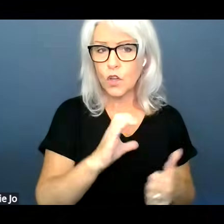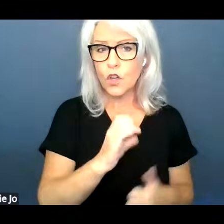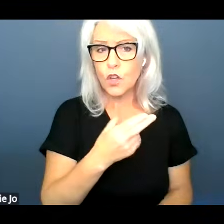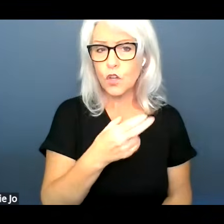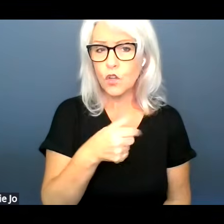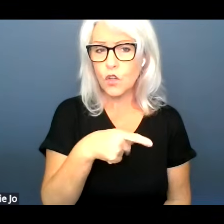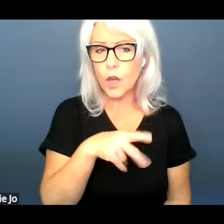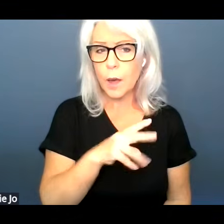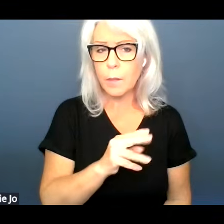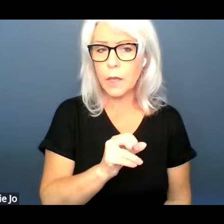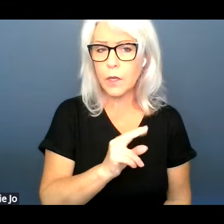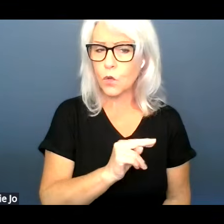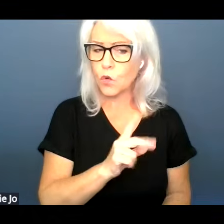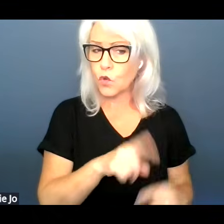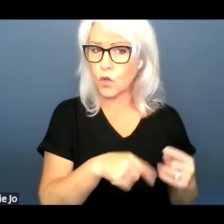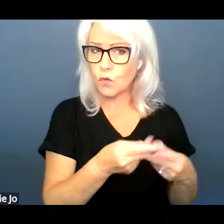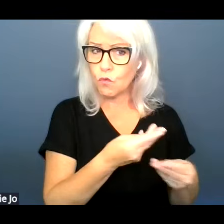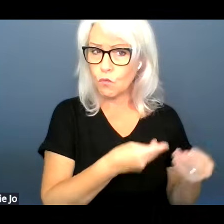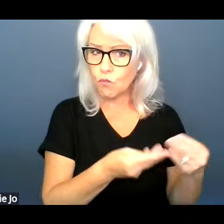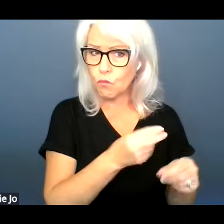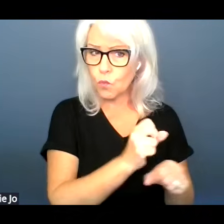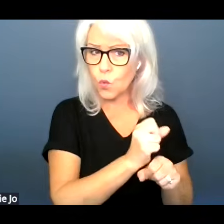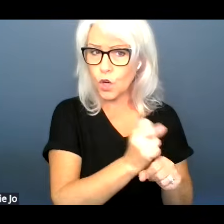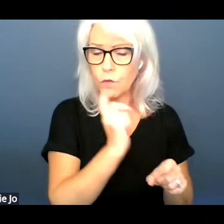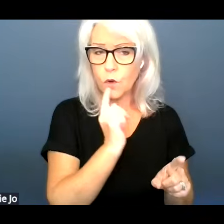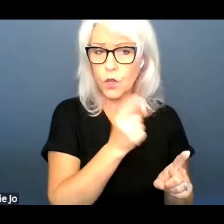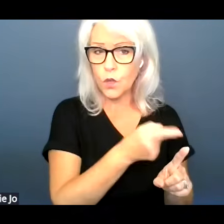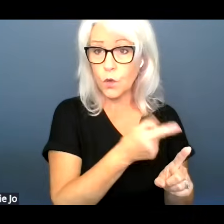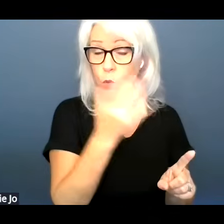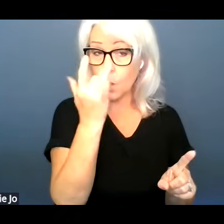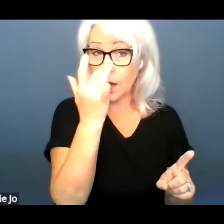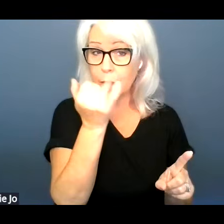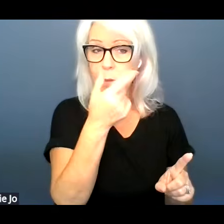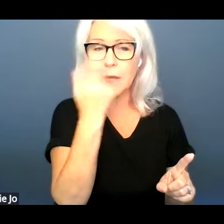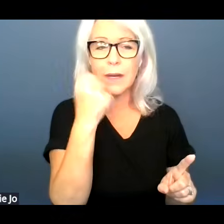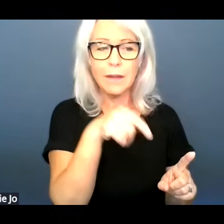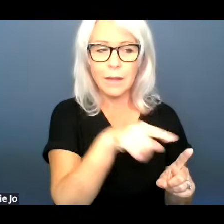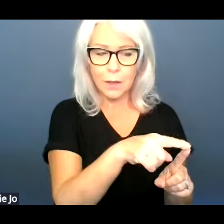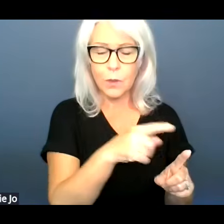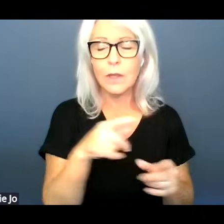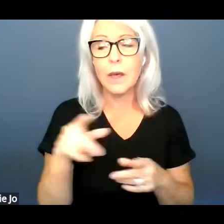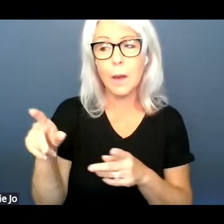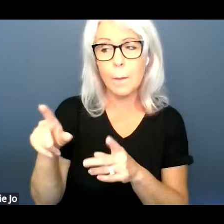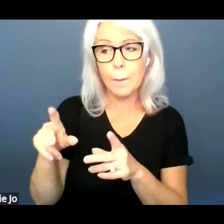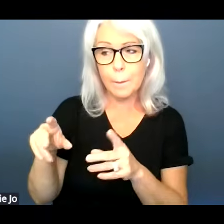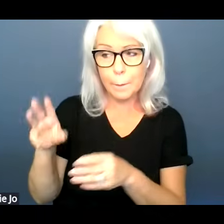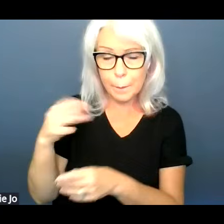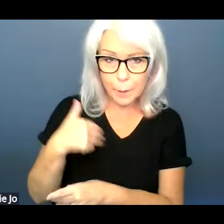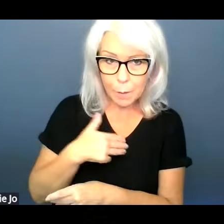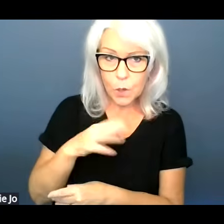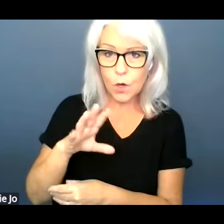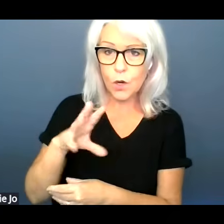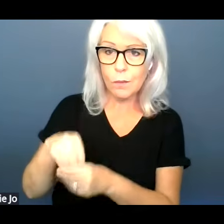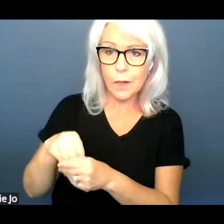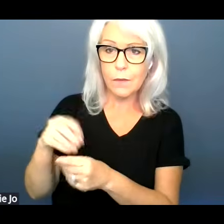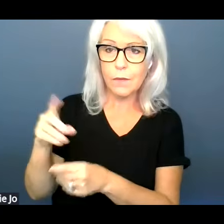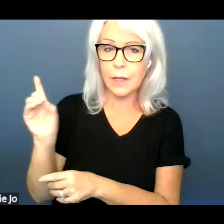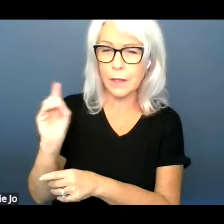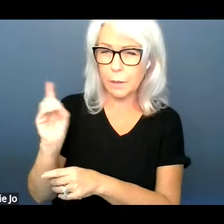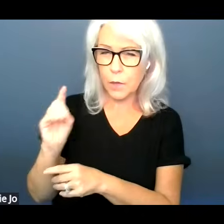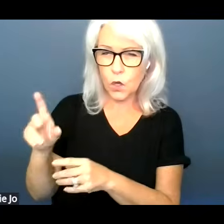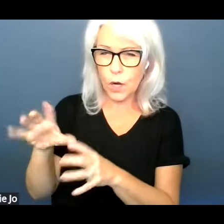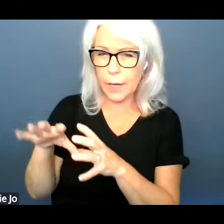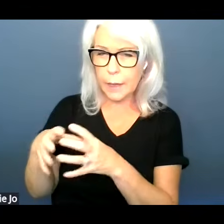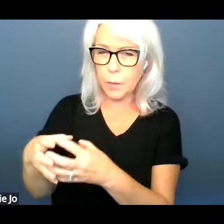you because He was a member of the Democratic Party. and I don't